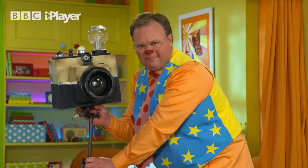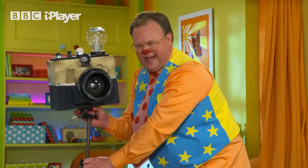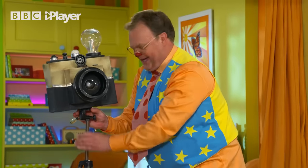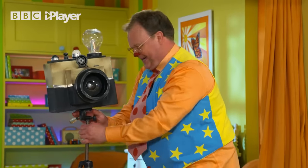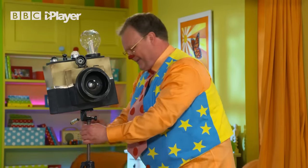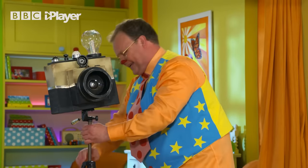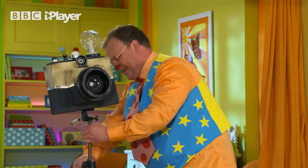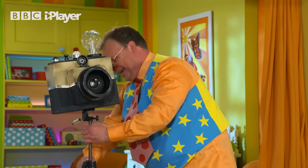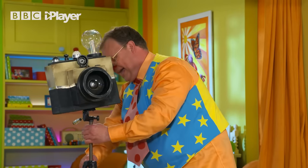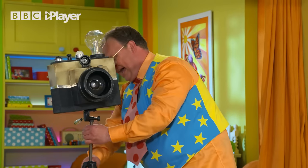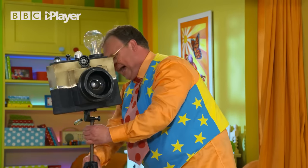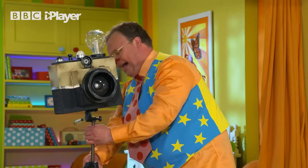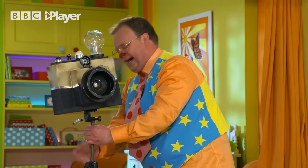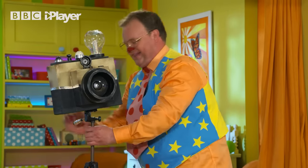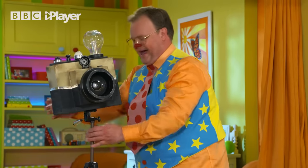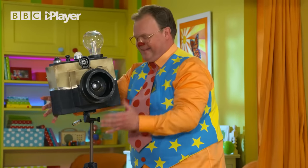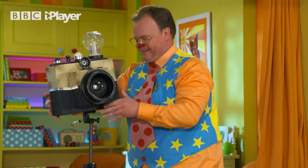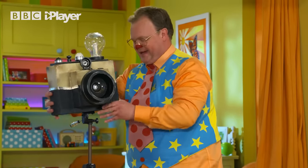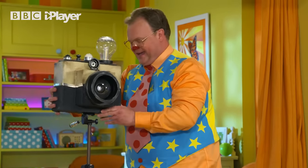Just put that up there. Oh, that's better.